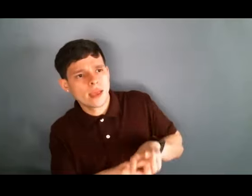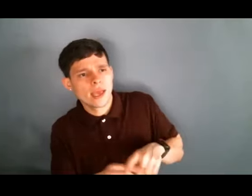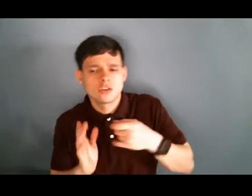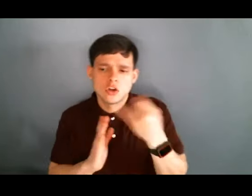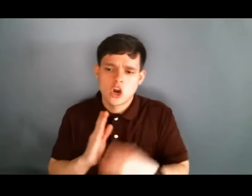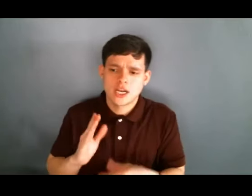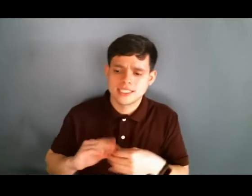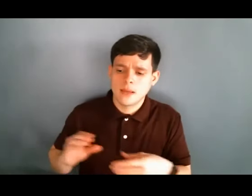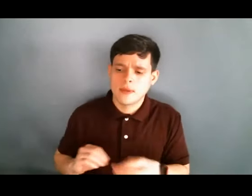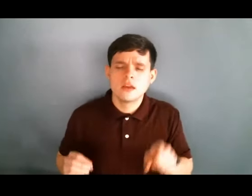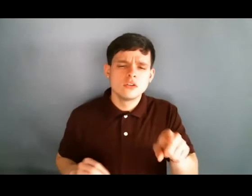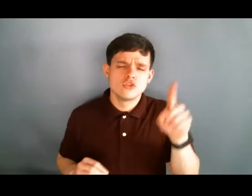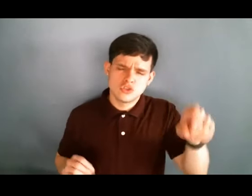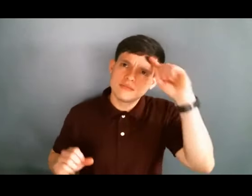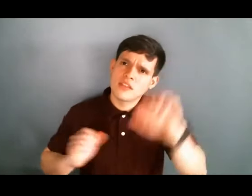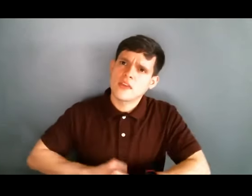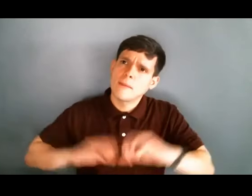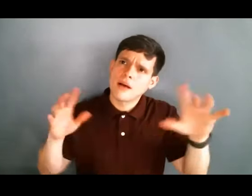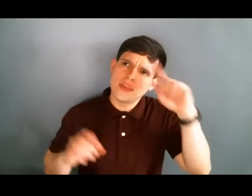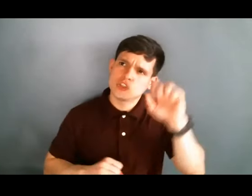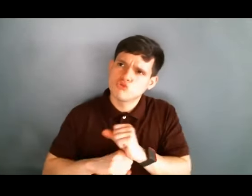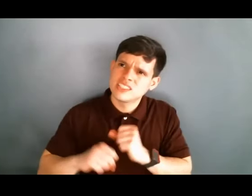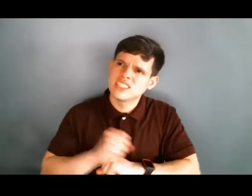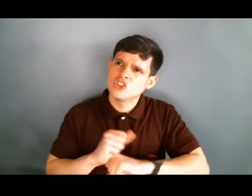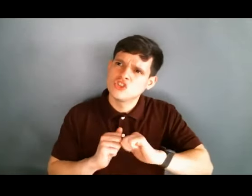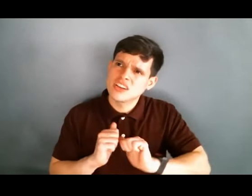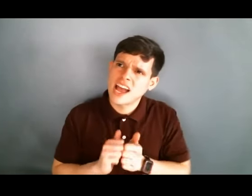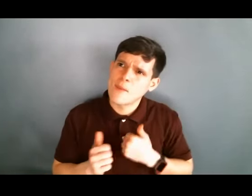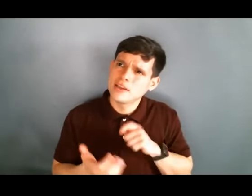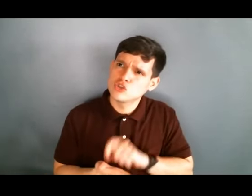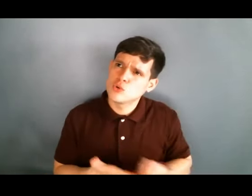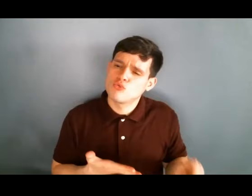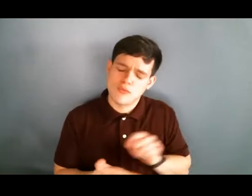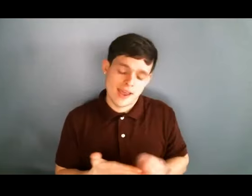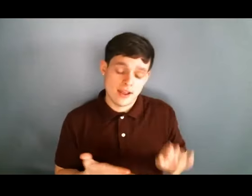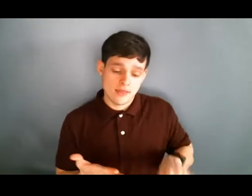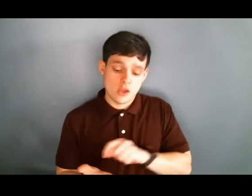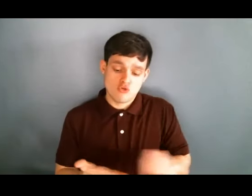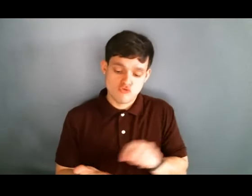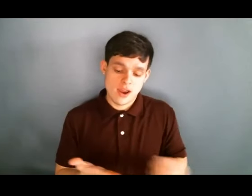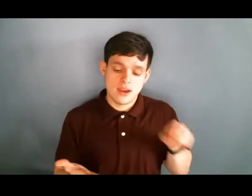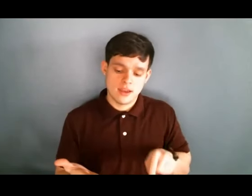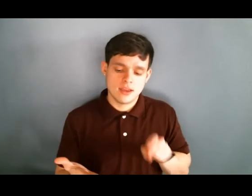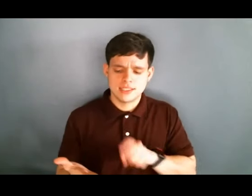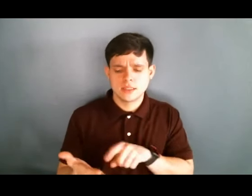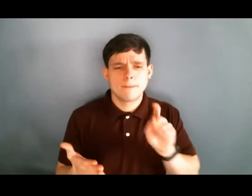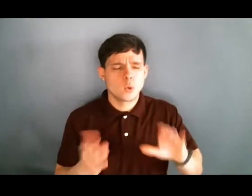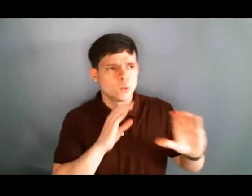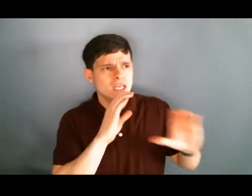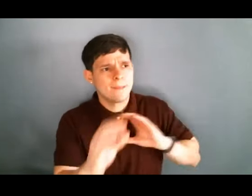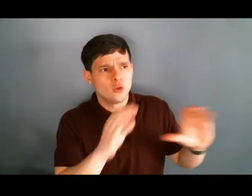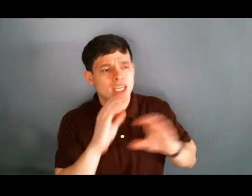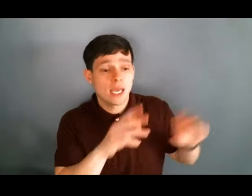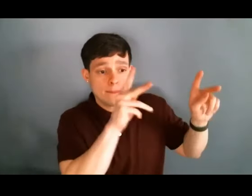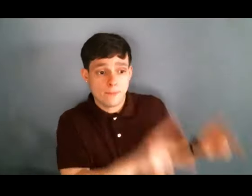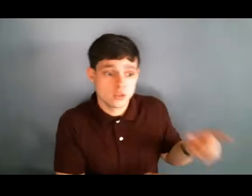is to think about this as a kind of strategic piece of writing. It's a writing that's meant to communicate to a reviewer on the other